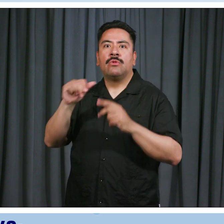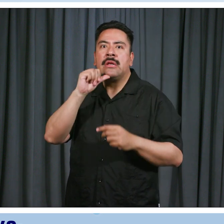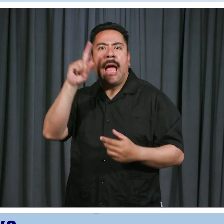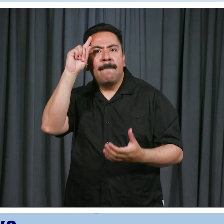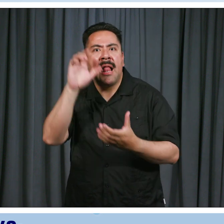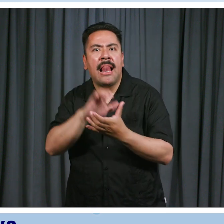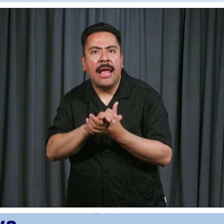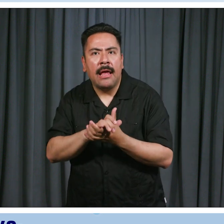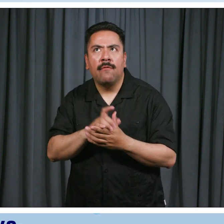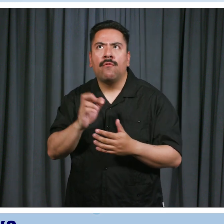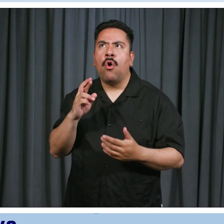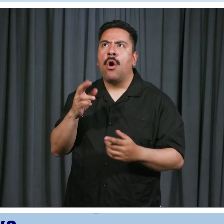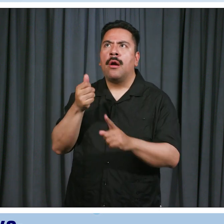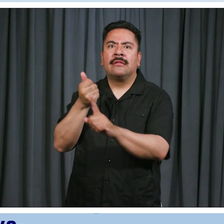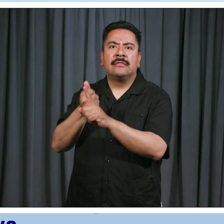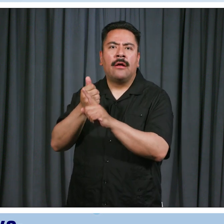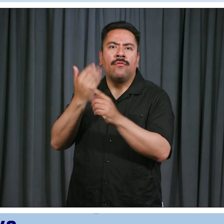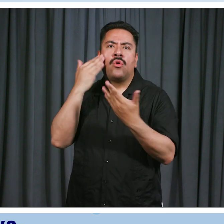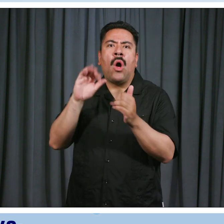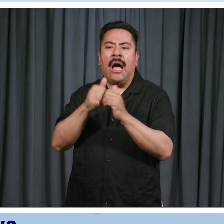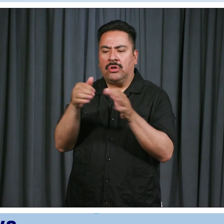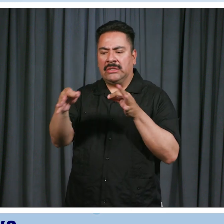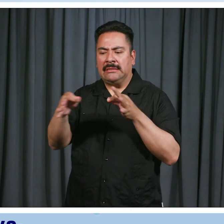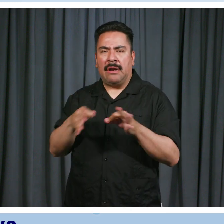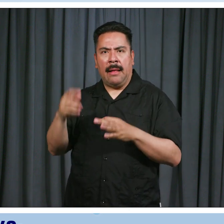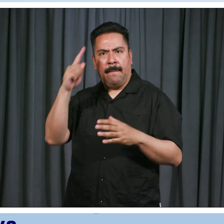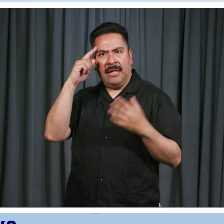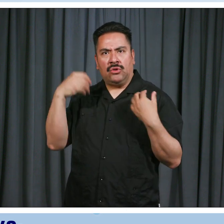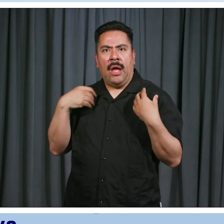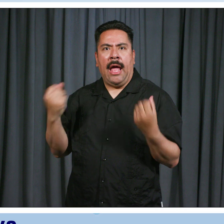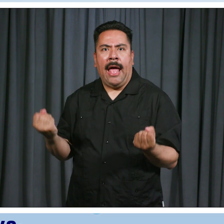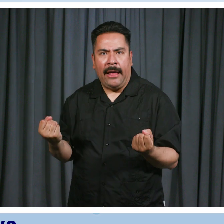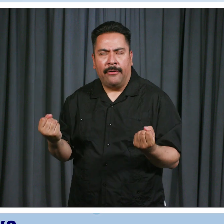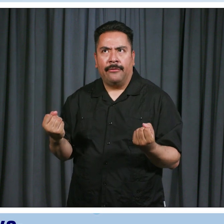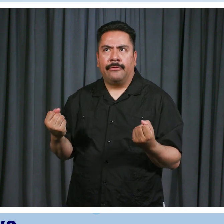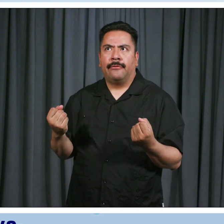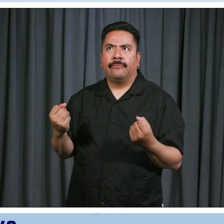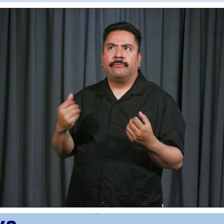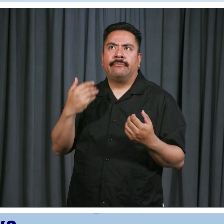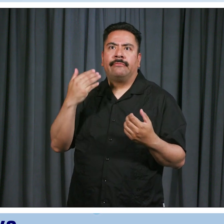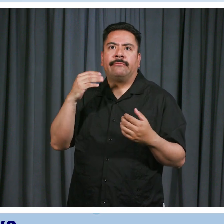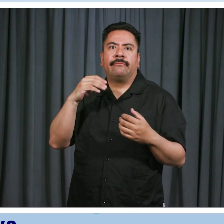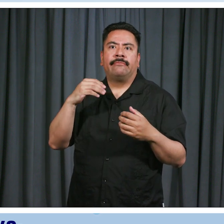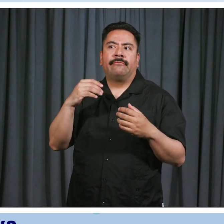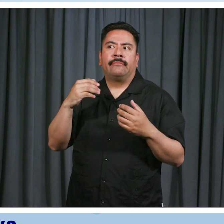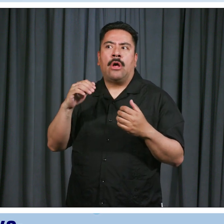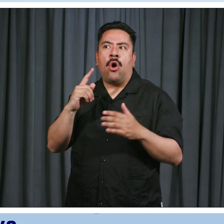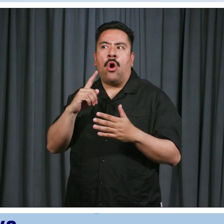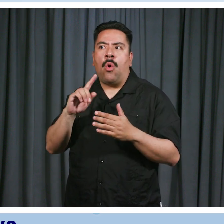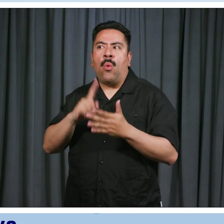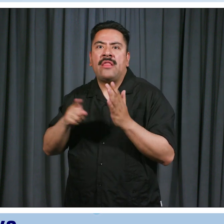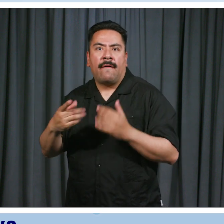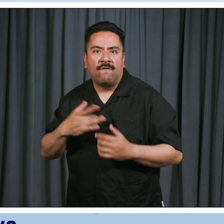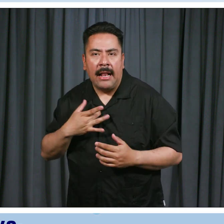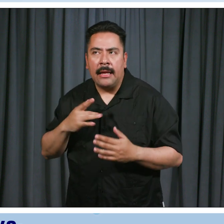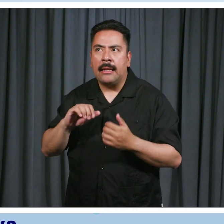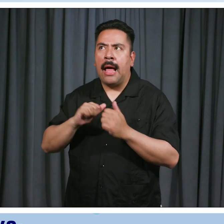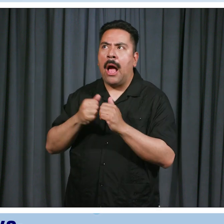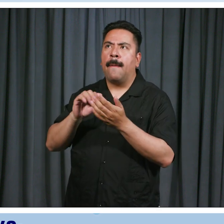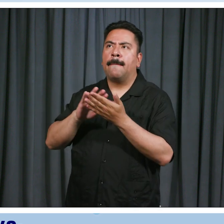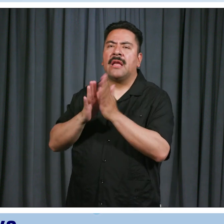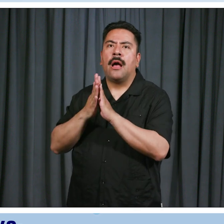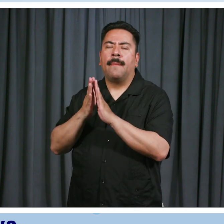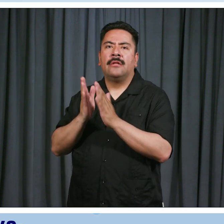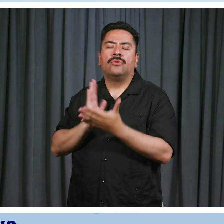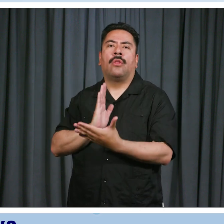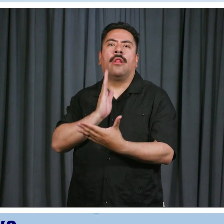don't have the language to articulate, the mental health literacy, to articulate what they're feeling and how it's becoming dysfunctional